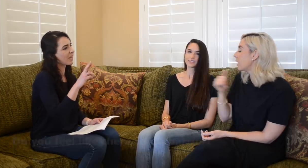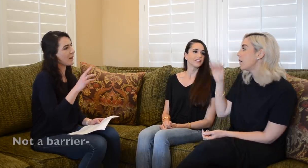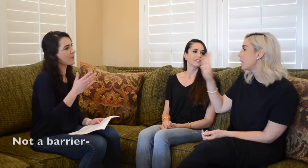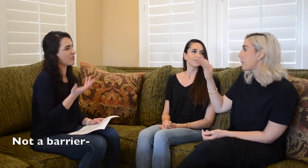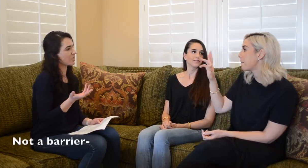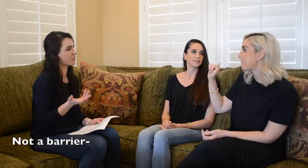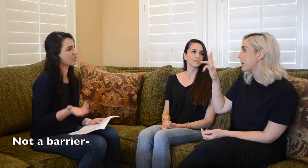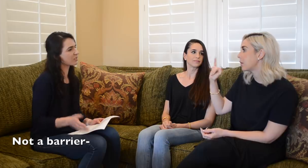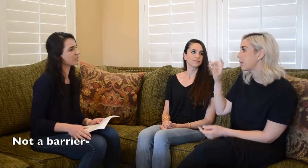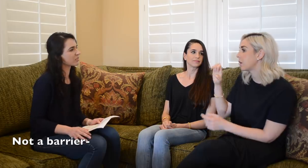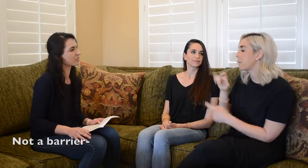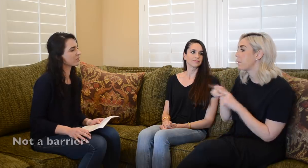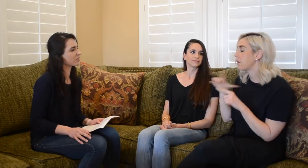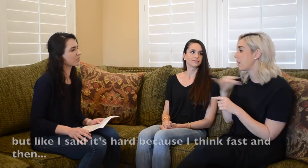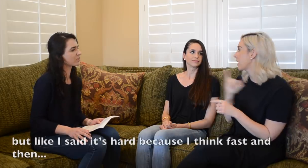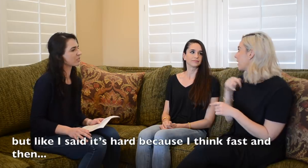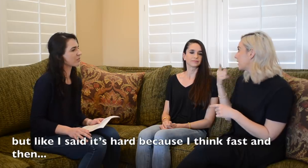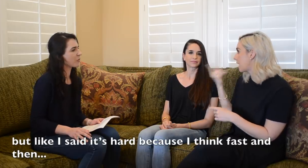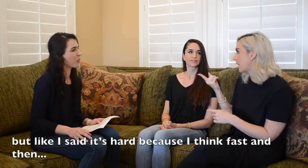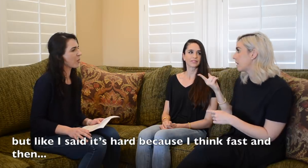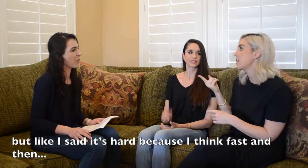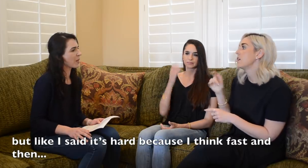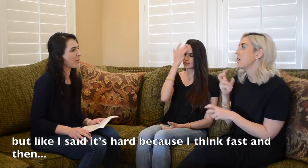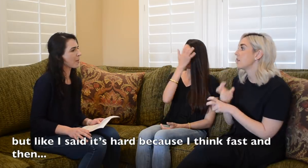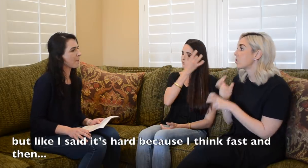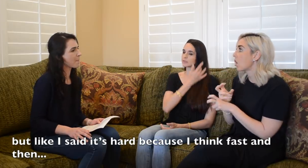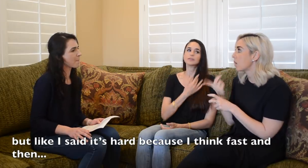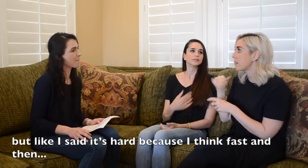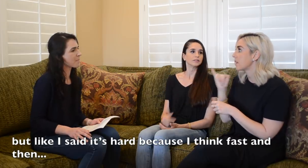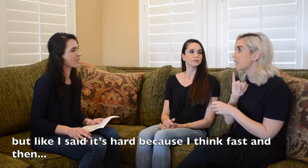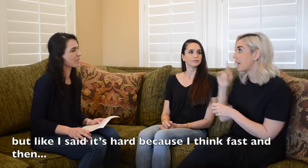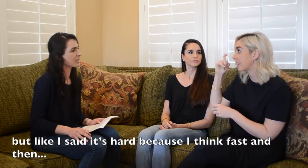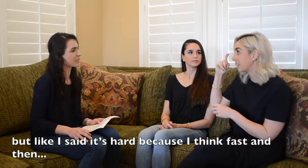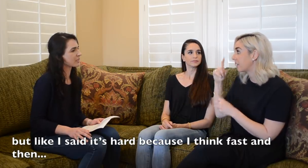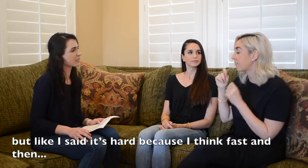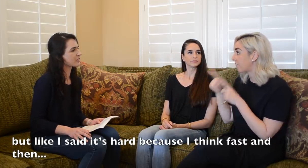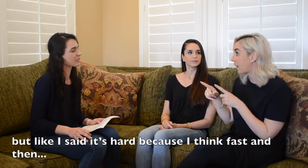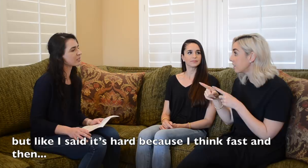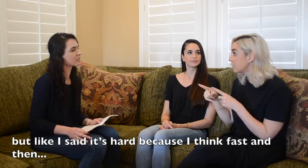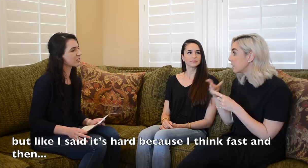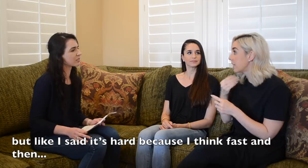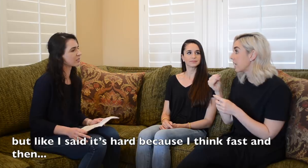Not a barrier, but like I said, it's hard because I think fast